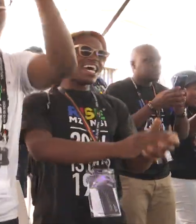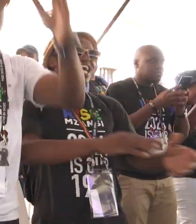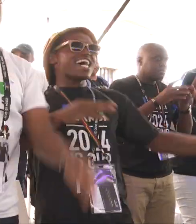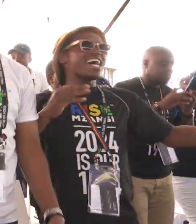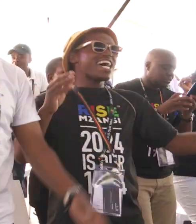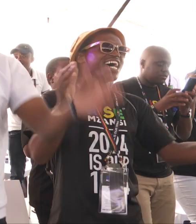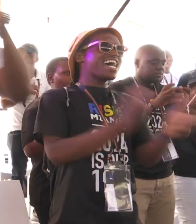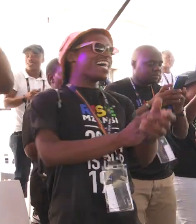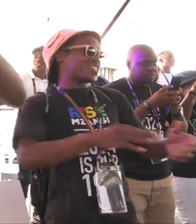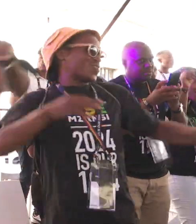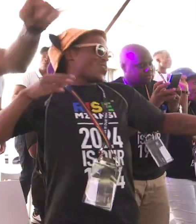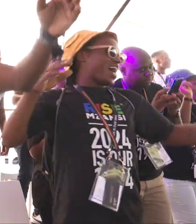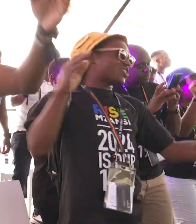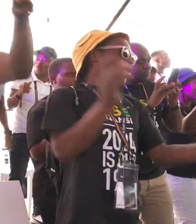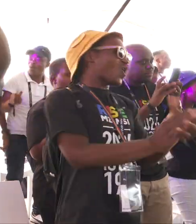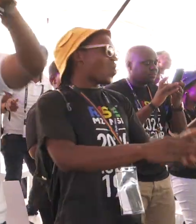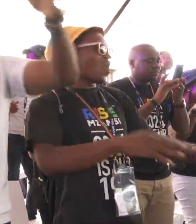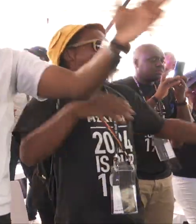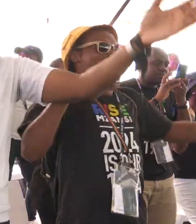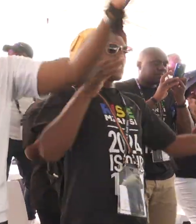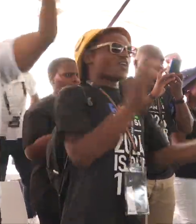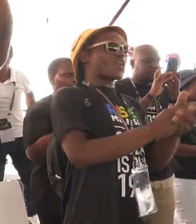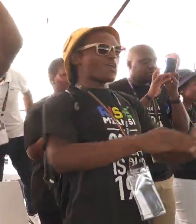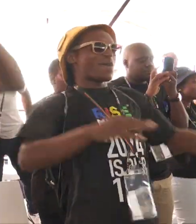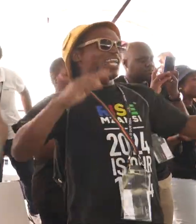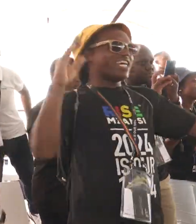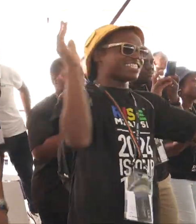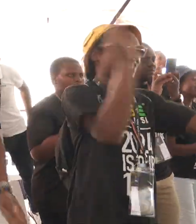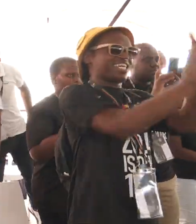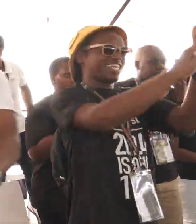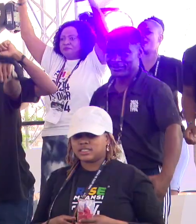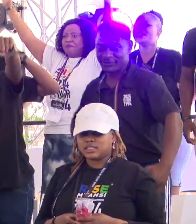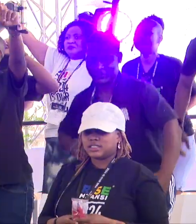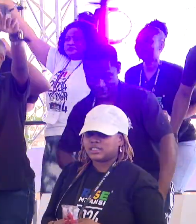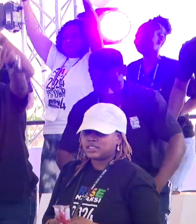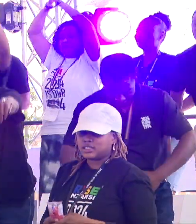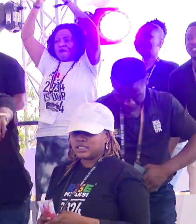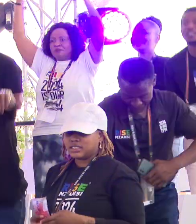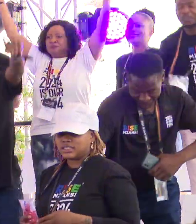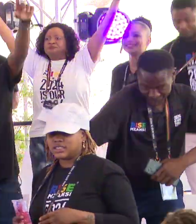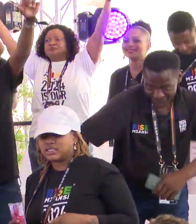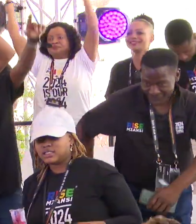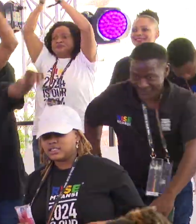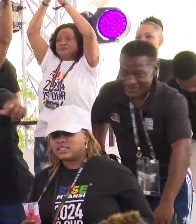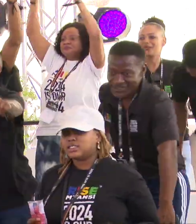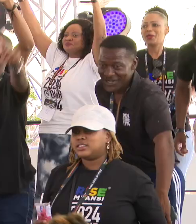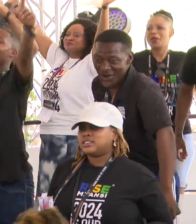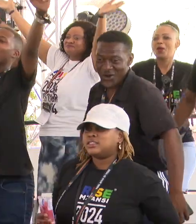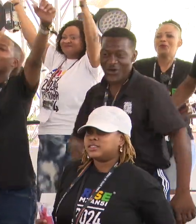Horobalete, Tua, Tua, Horobalete,